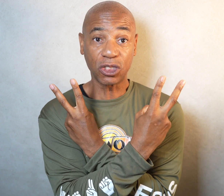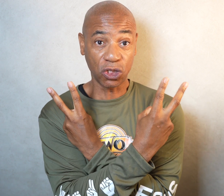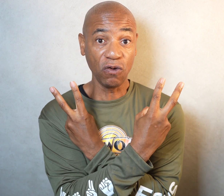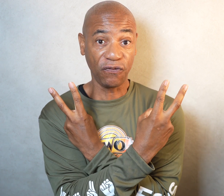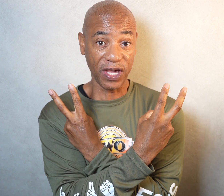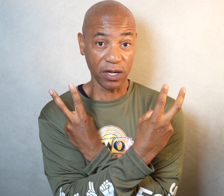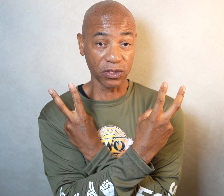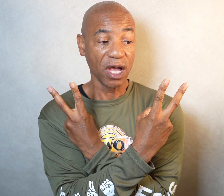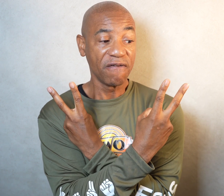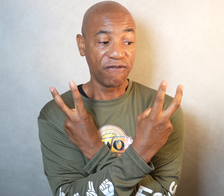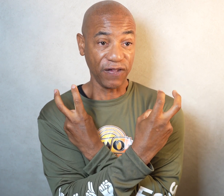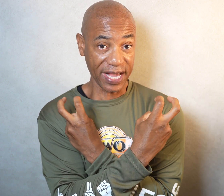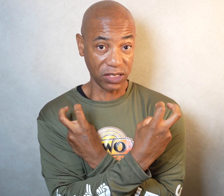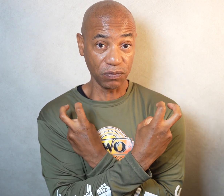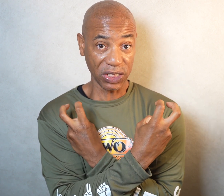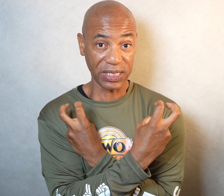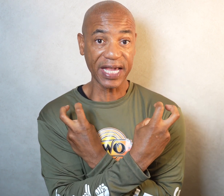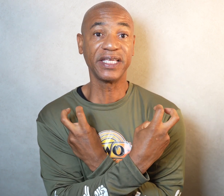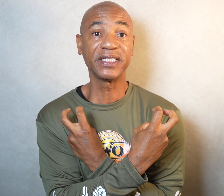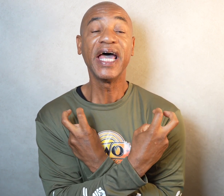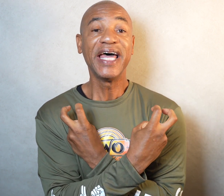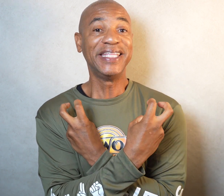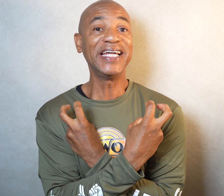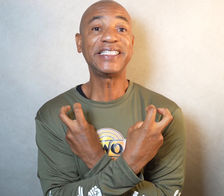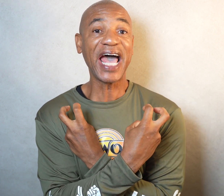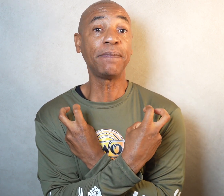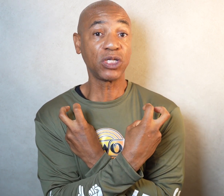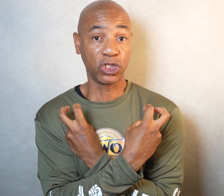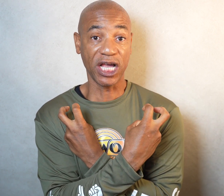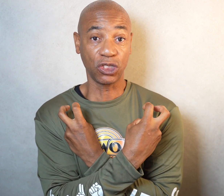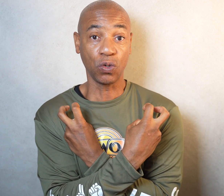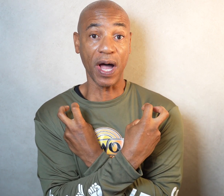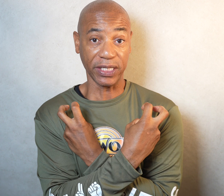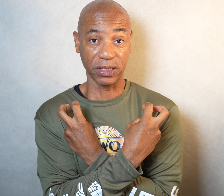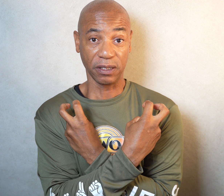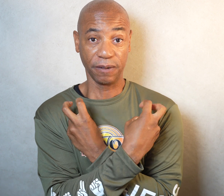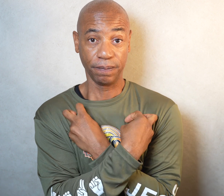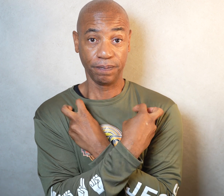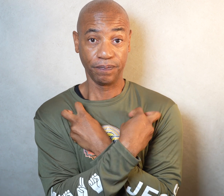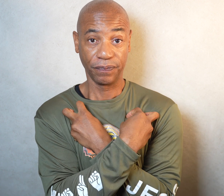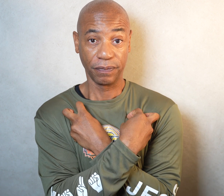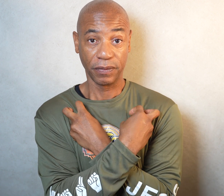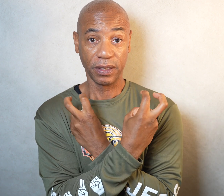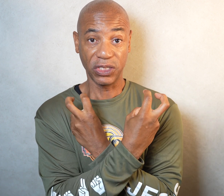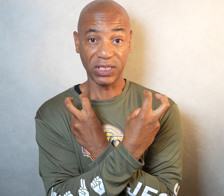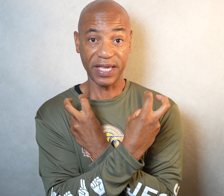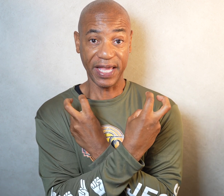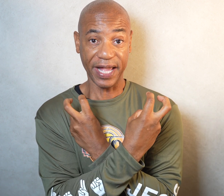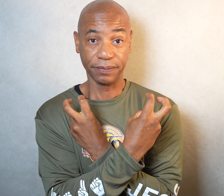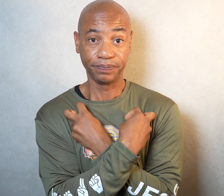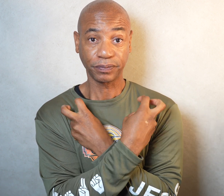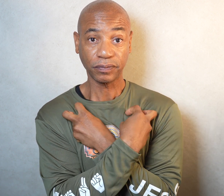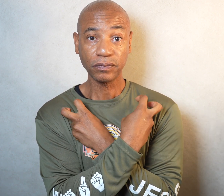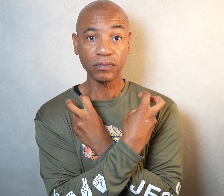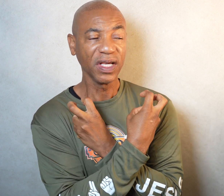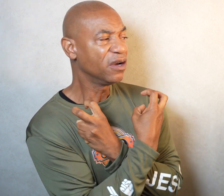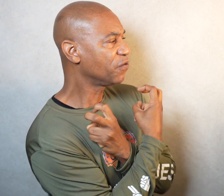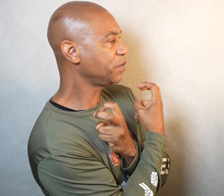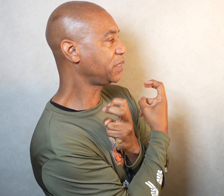two fingers, flex them just like this, then tap the chest twice. Just like that. From the